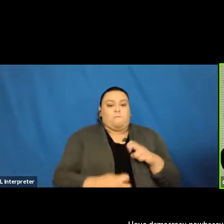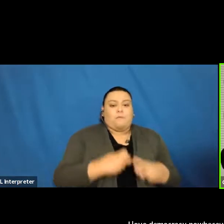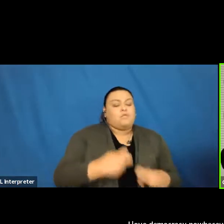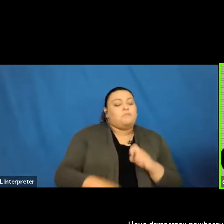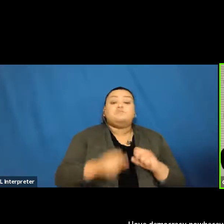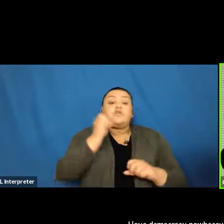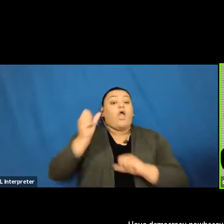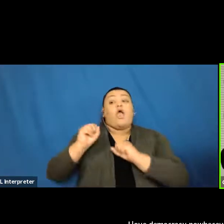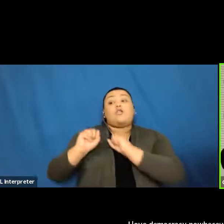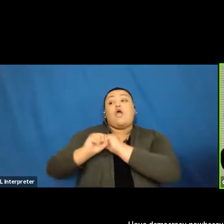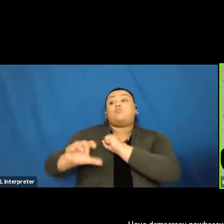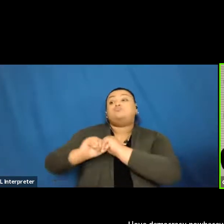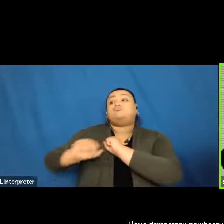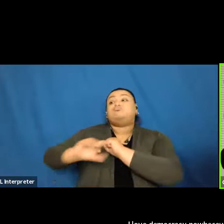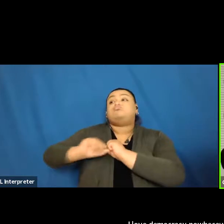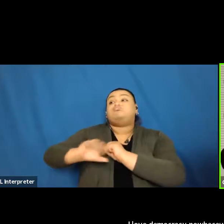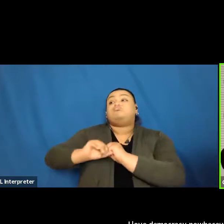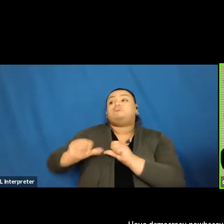you know.